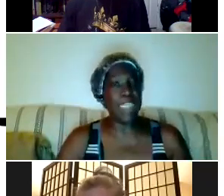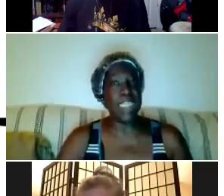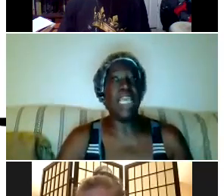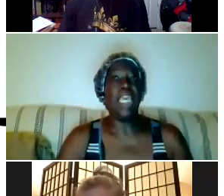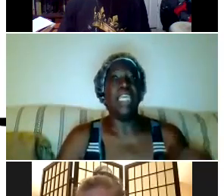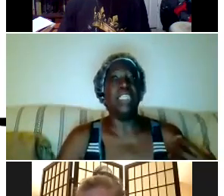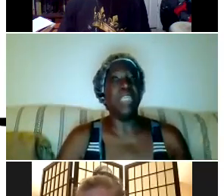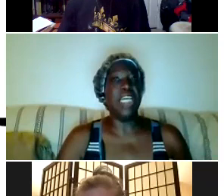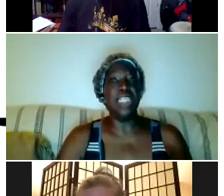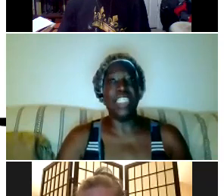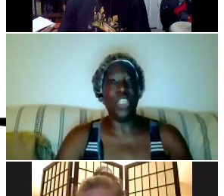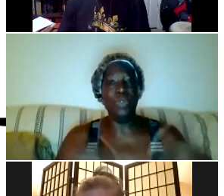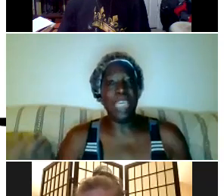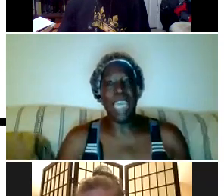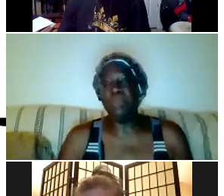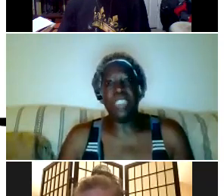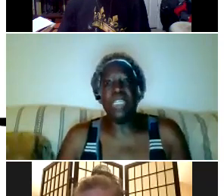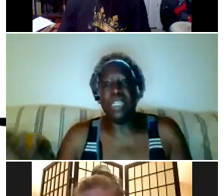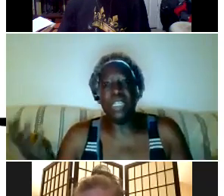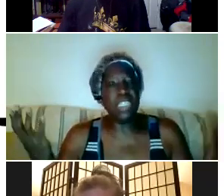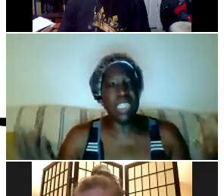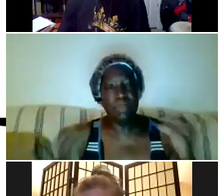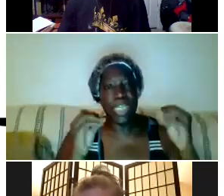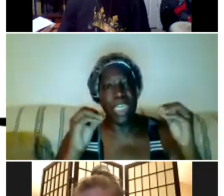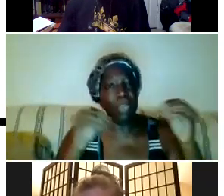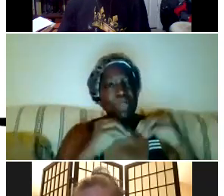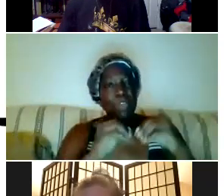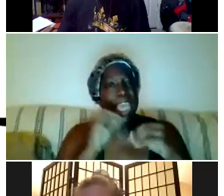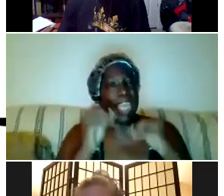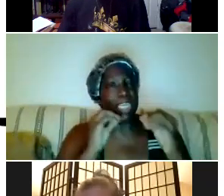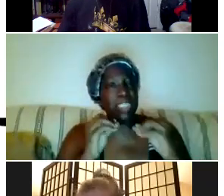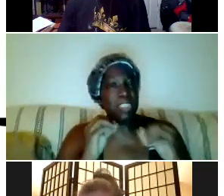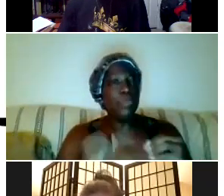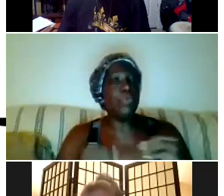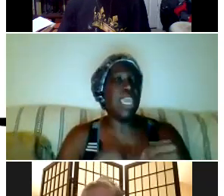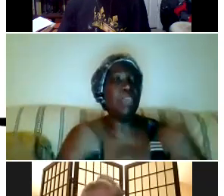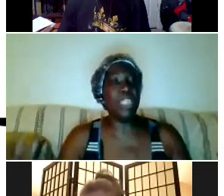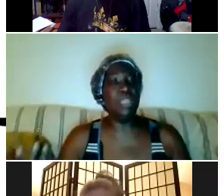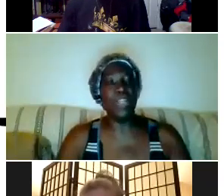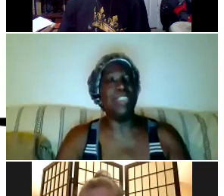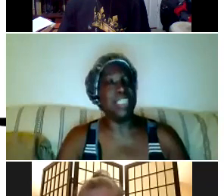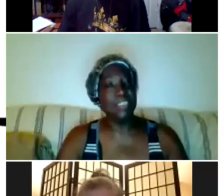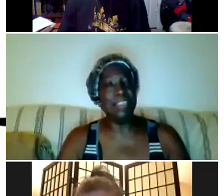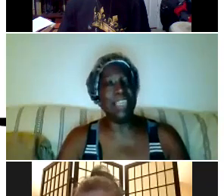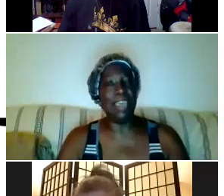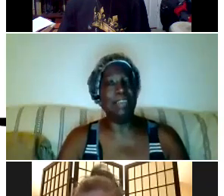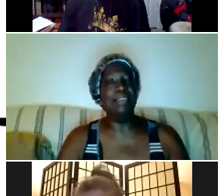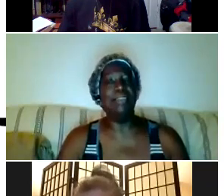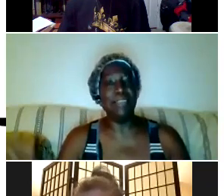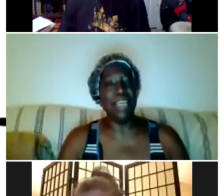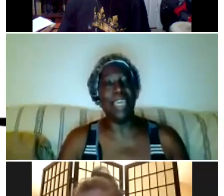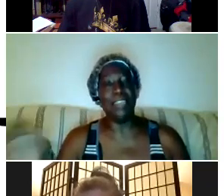and practice is because you will be able to simply communicate in a simple way with the person